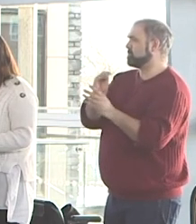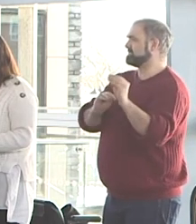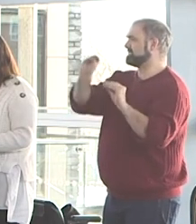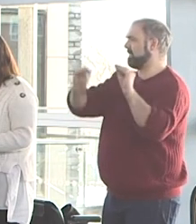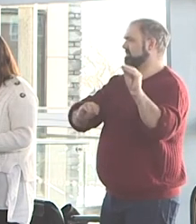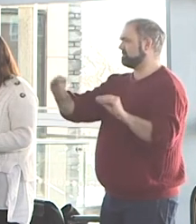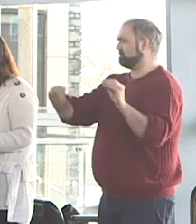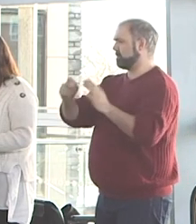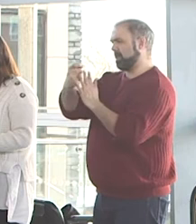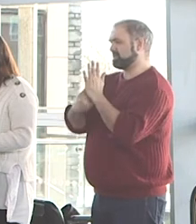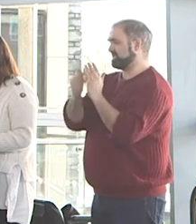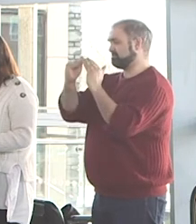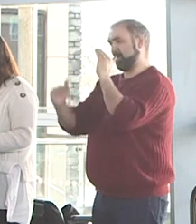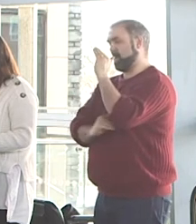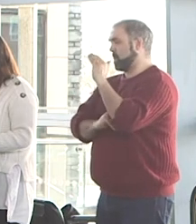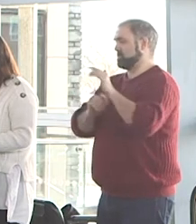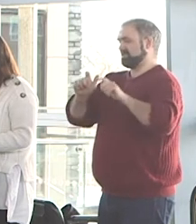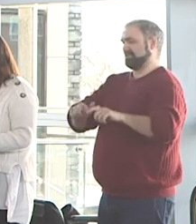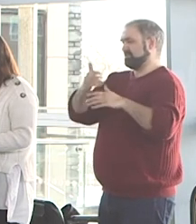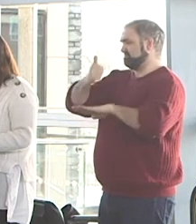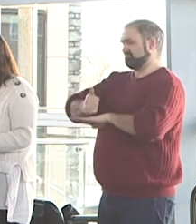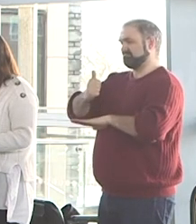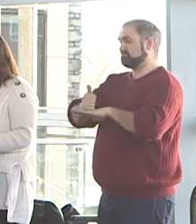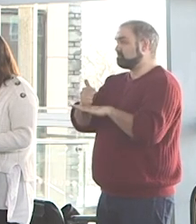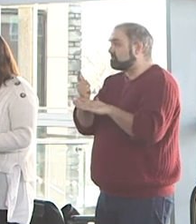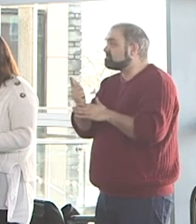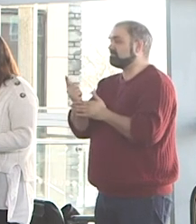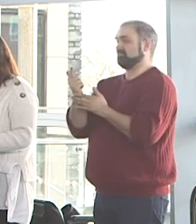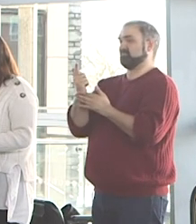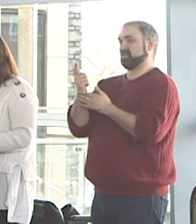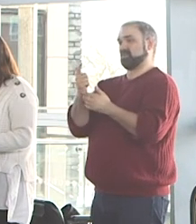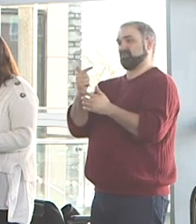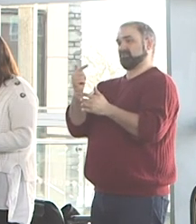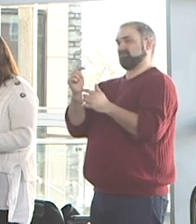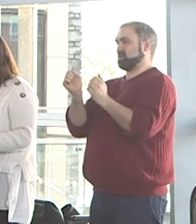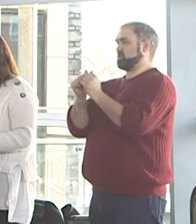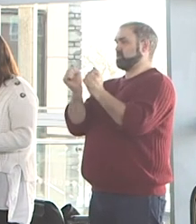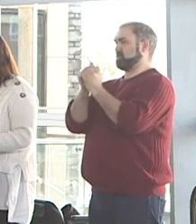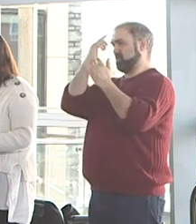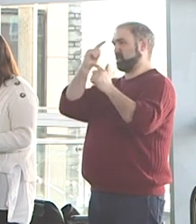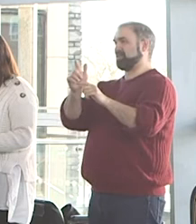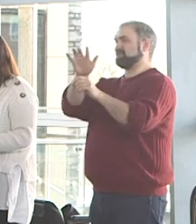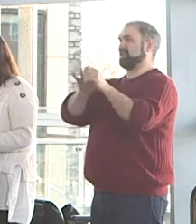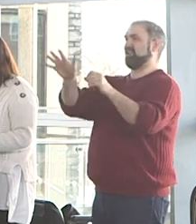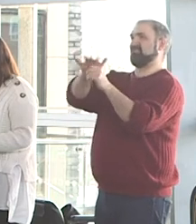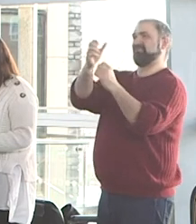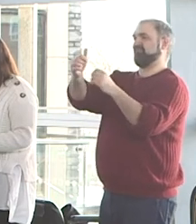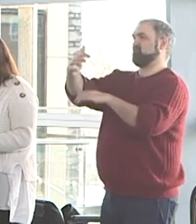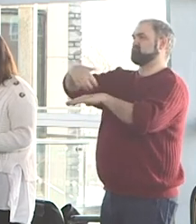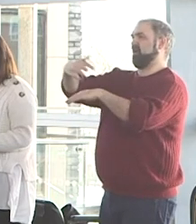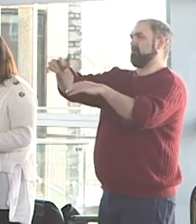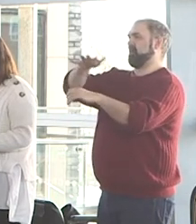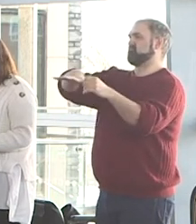falls below acceptable standards, and usually such accommodation is found in areas of low demand that usually suffer from high levels of